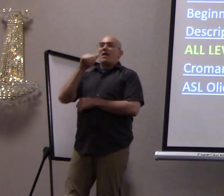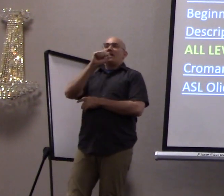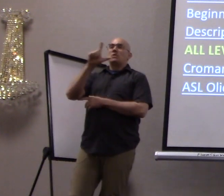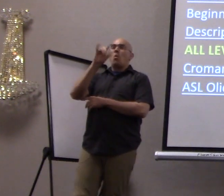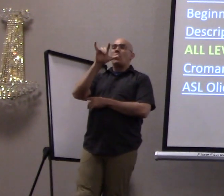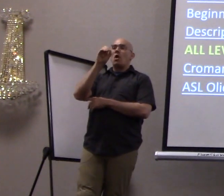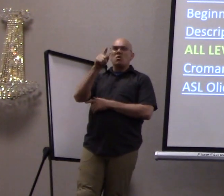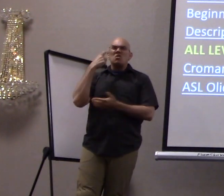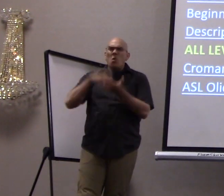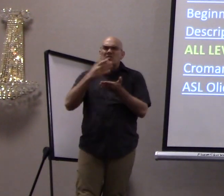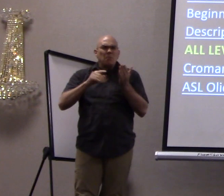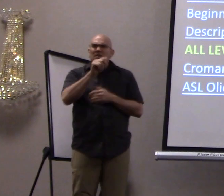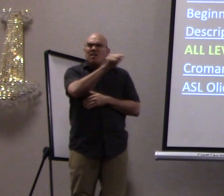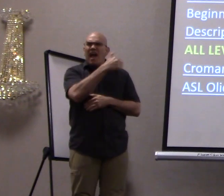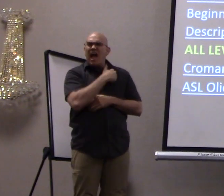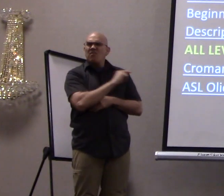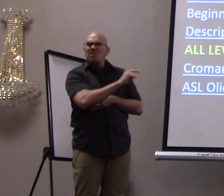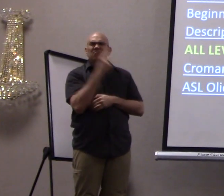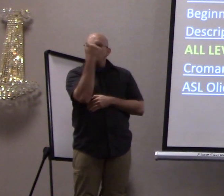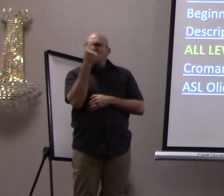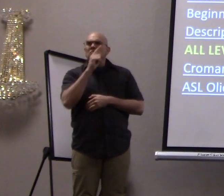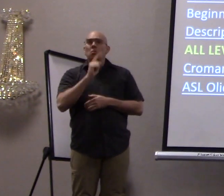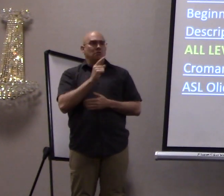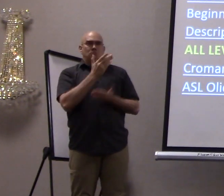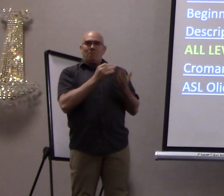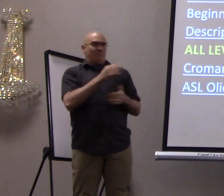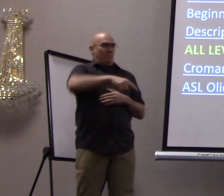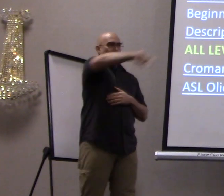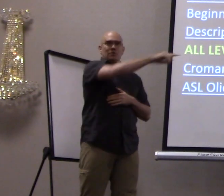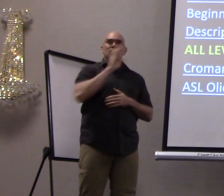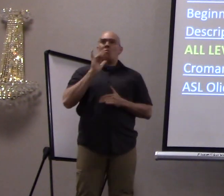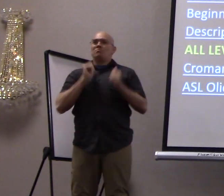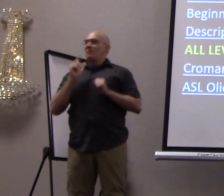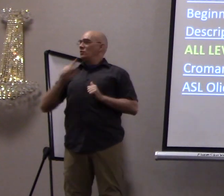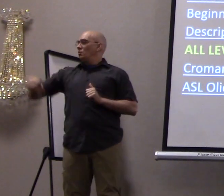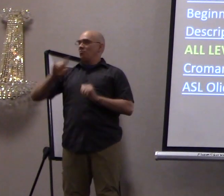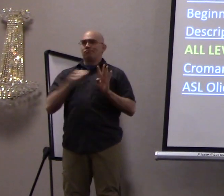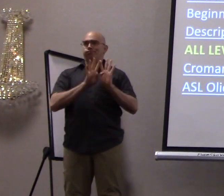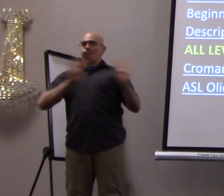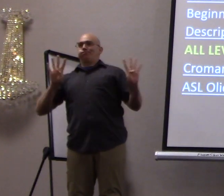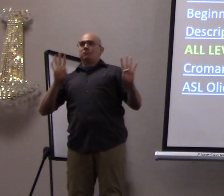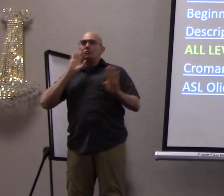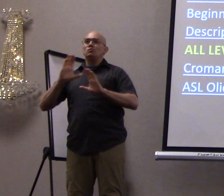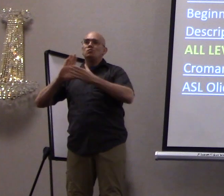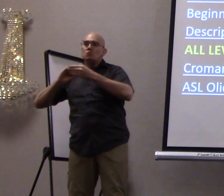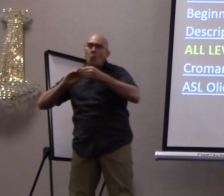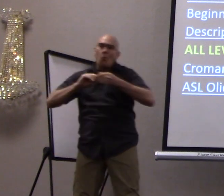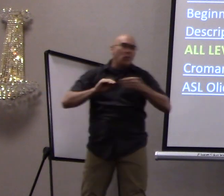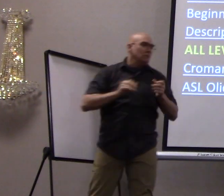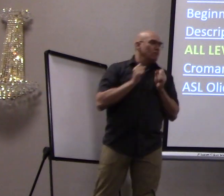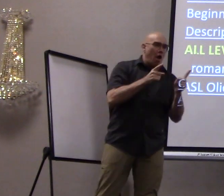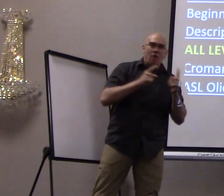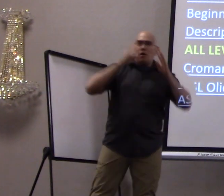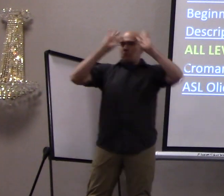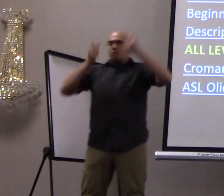Saturday night, we will have ASL Oleo. You notice like some of them had that on their little screens because some of us will be performing for you on